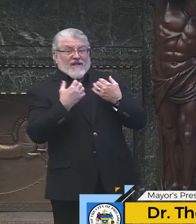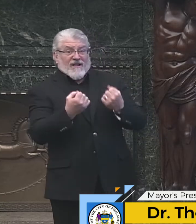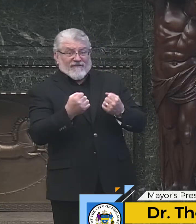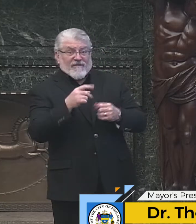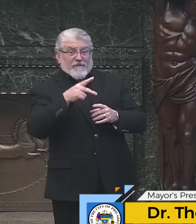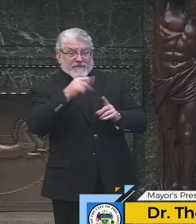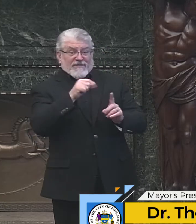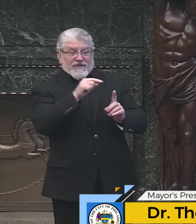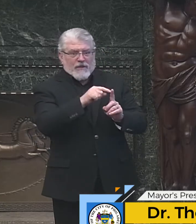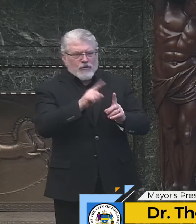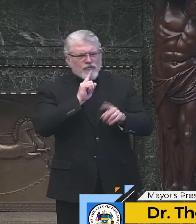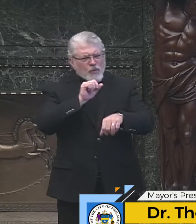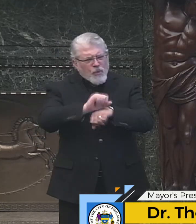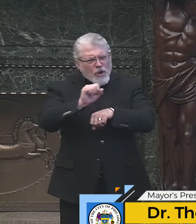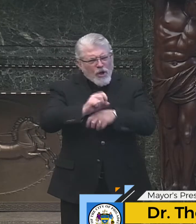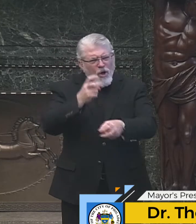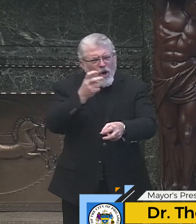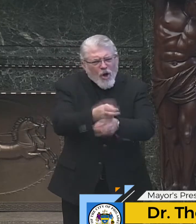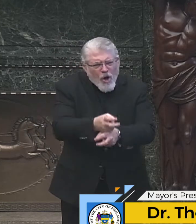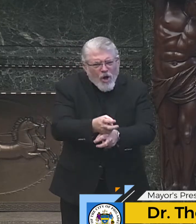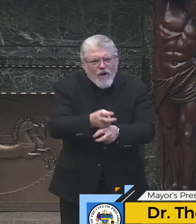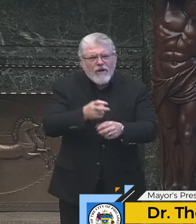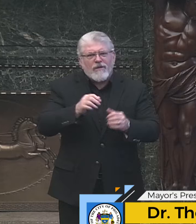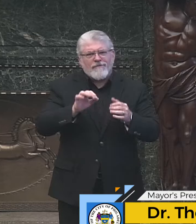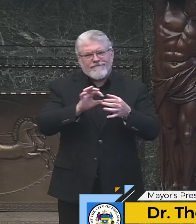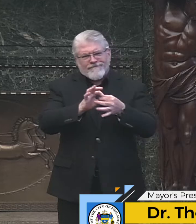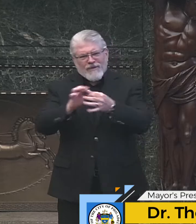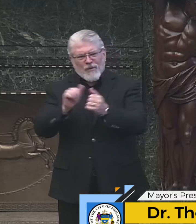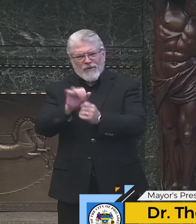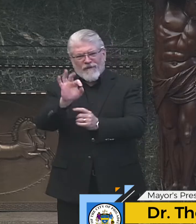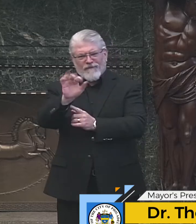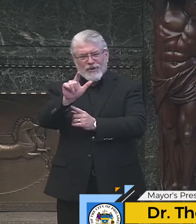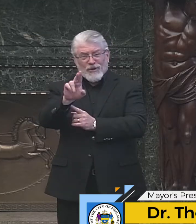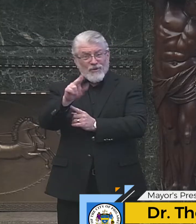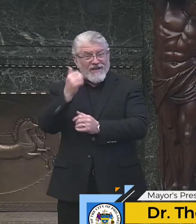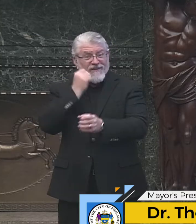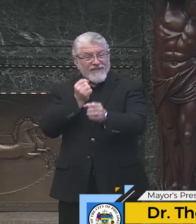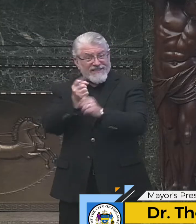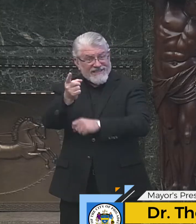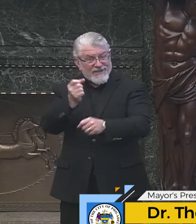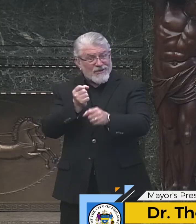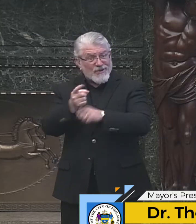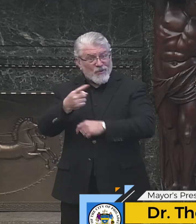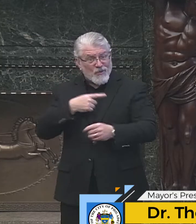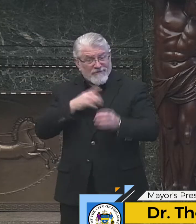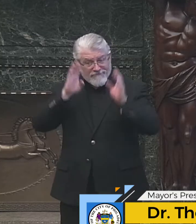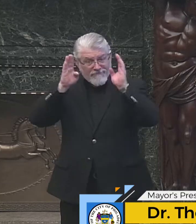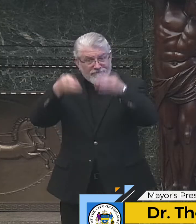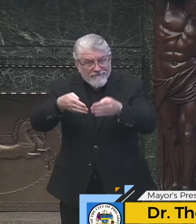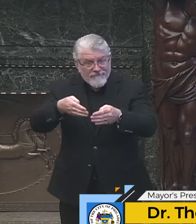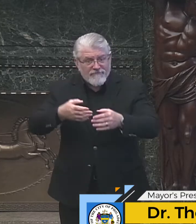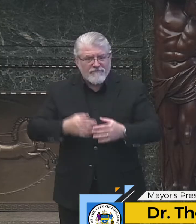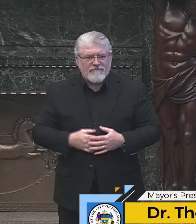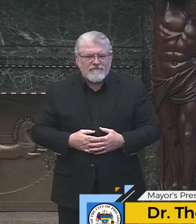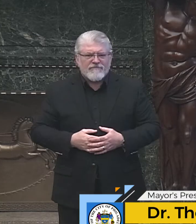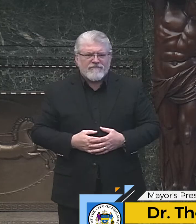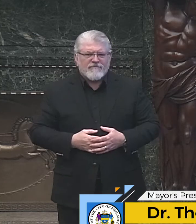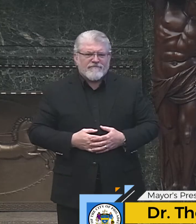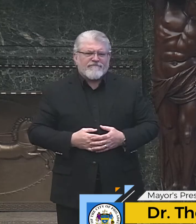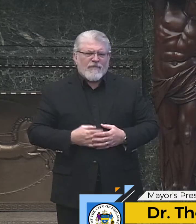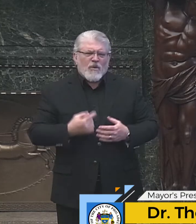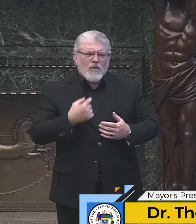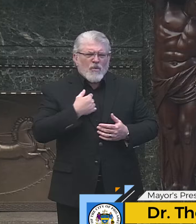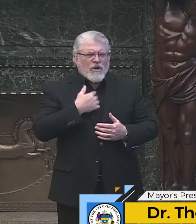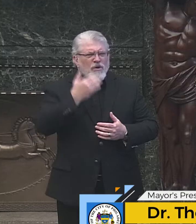happen every year that often get into nursing homes. It can be difficult for nursing homes. So we're familiar with this sort of situation. Our staff